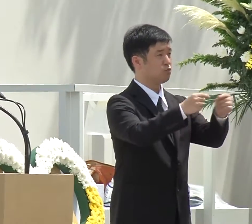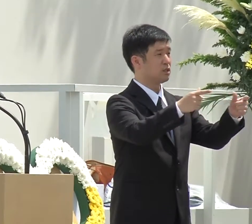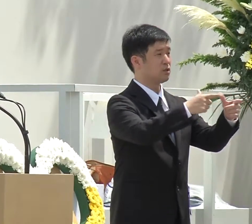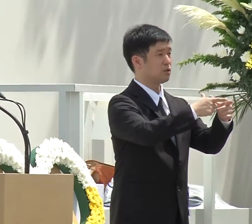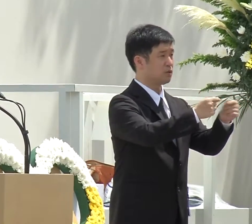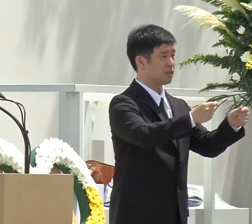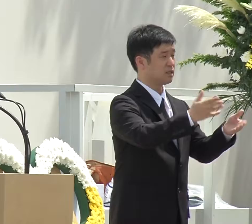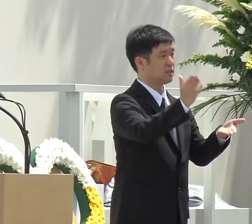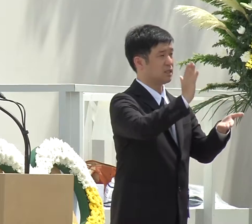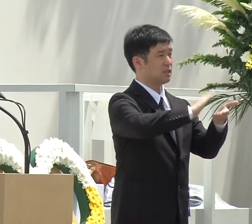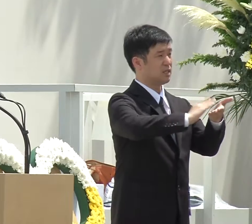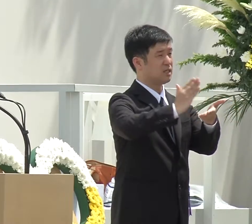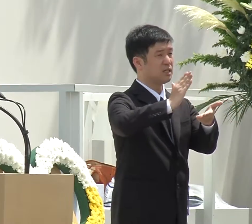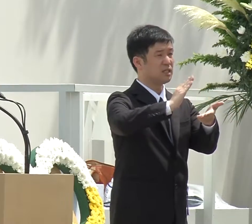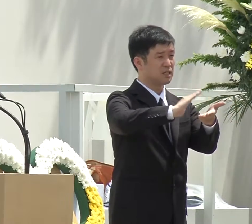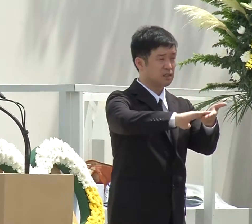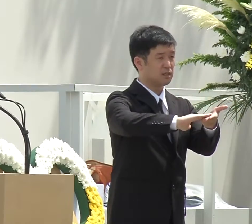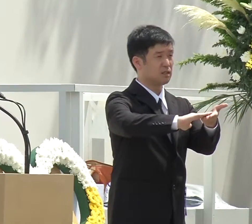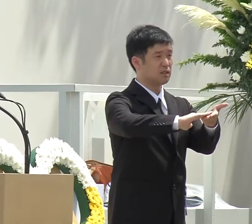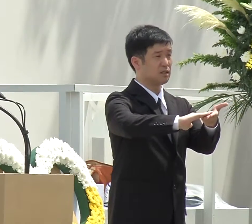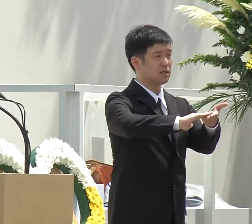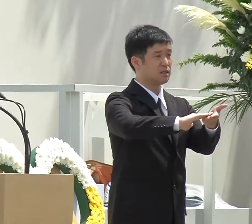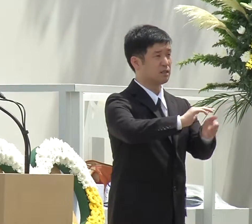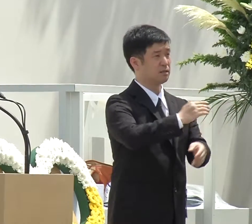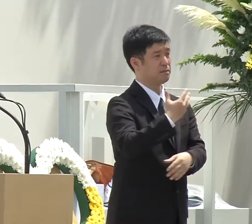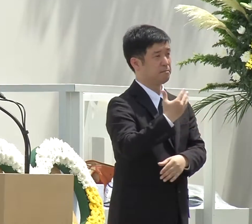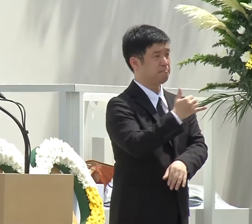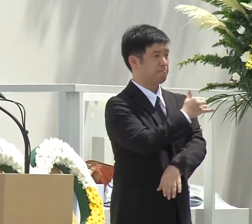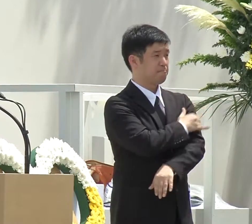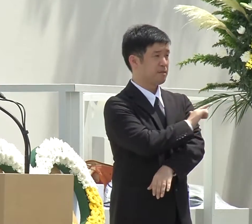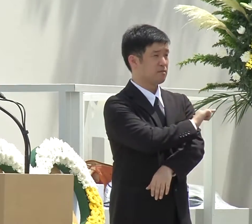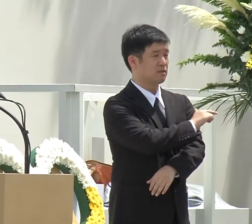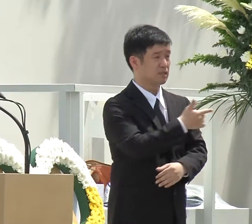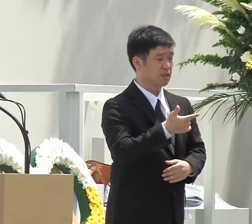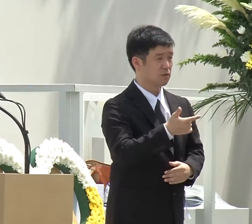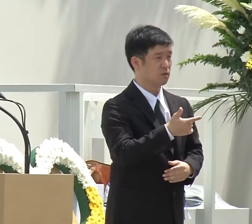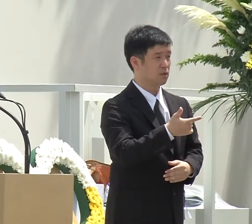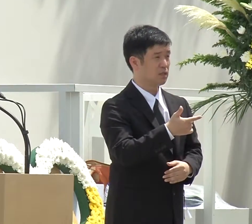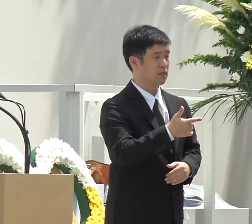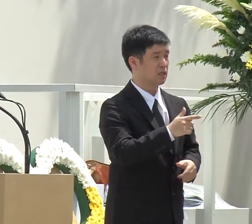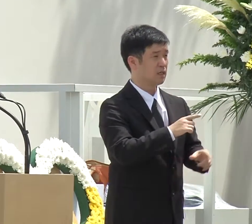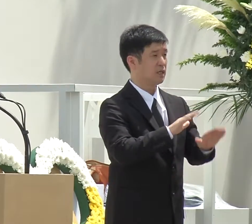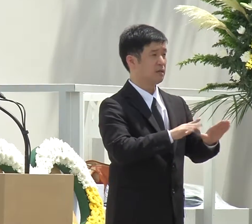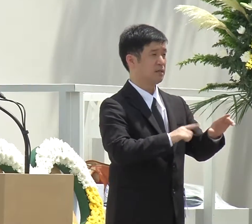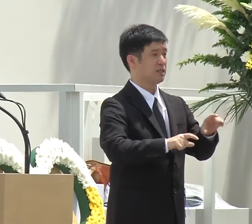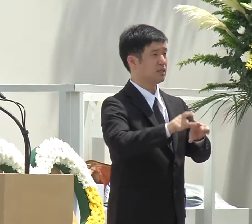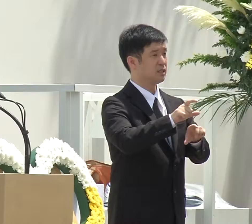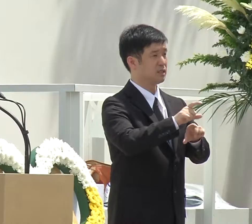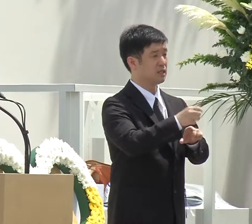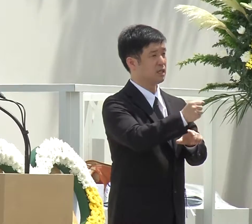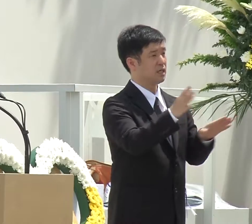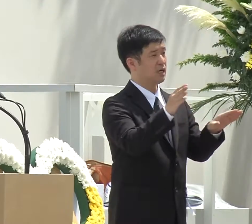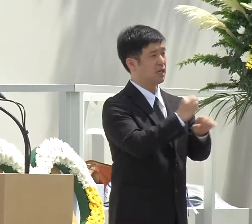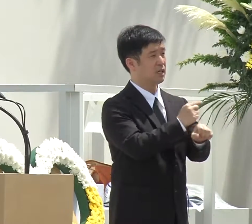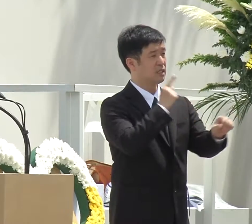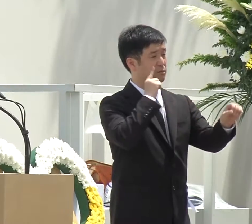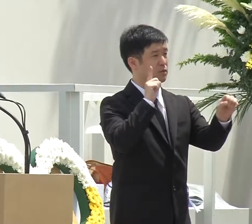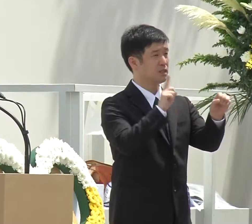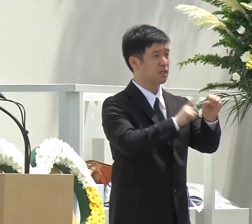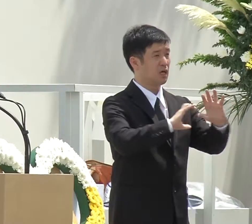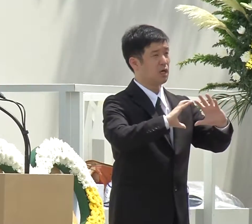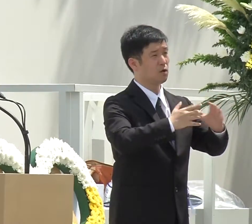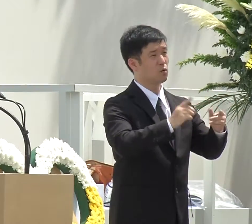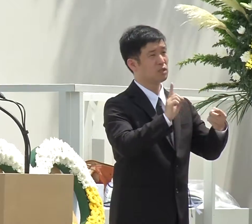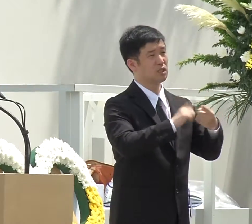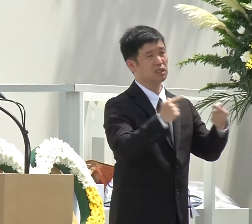hope that the Japanese government will play a role as a bridge between countries with different positions and lead international